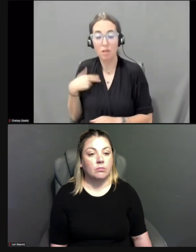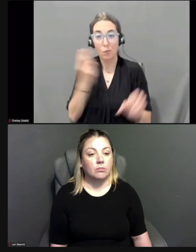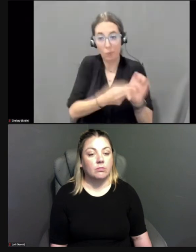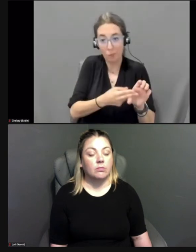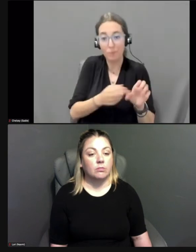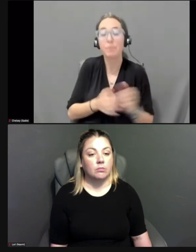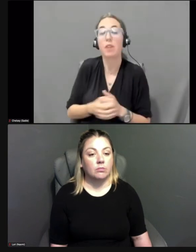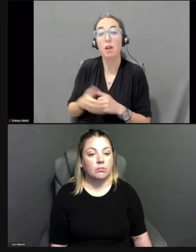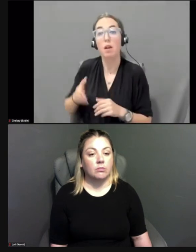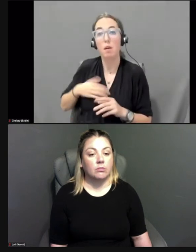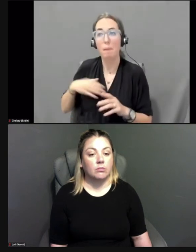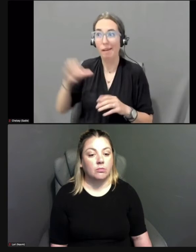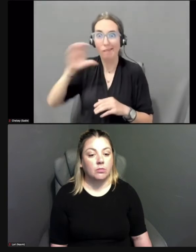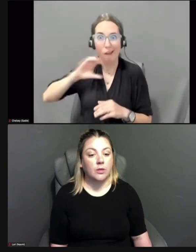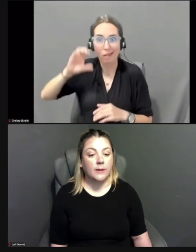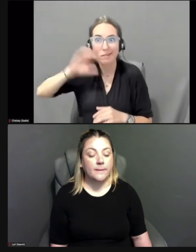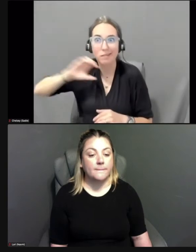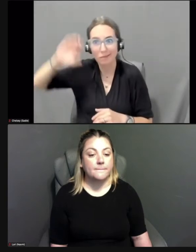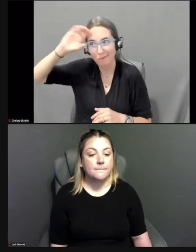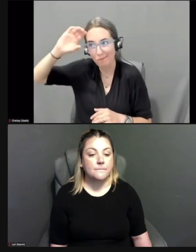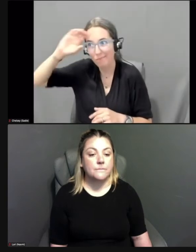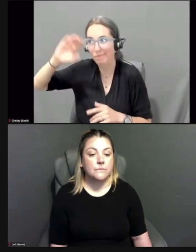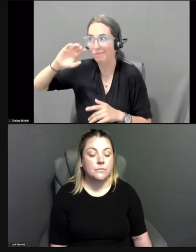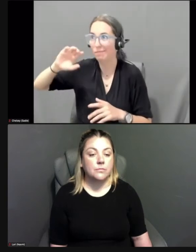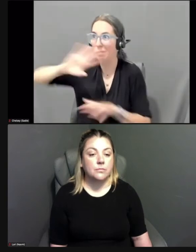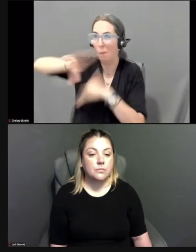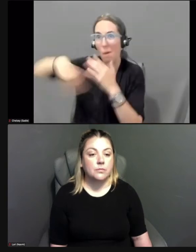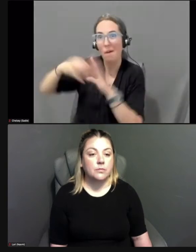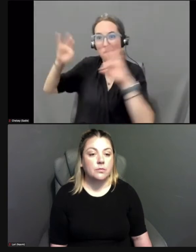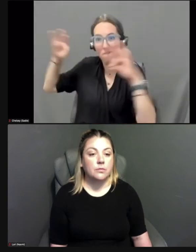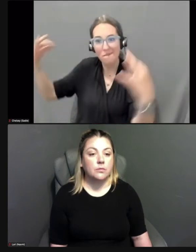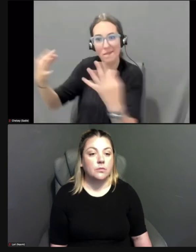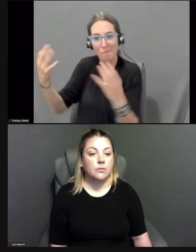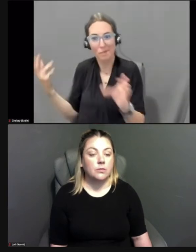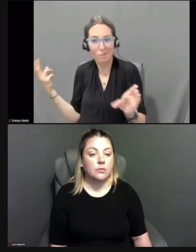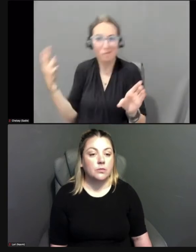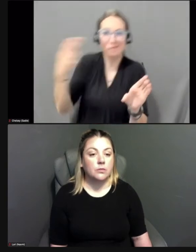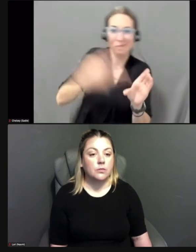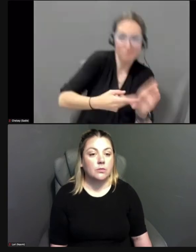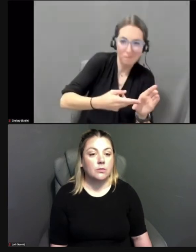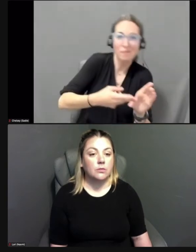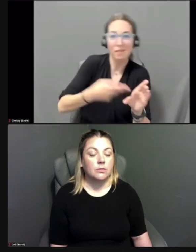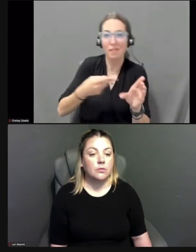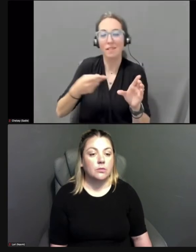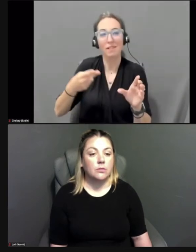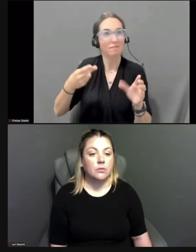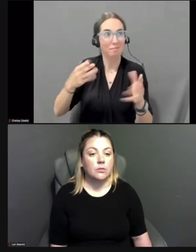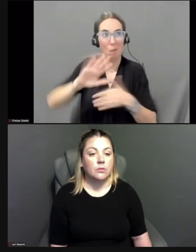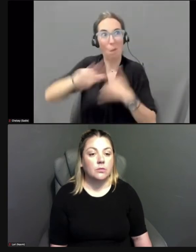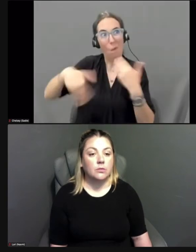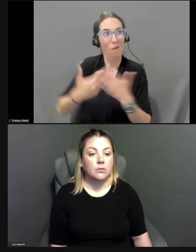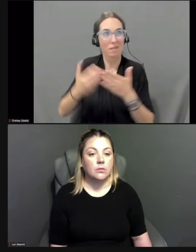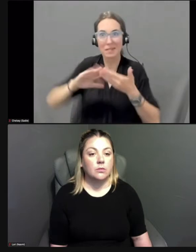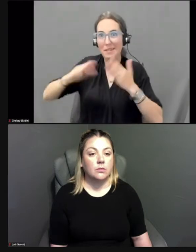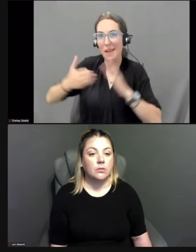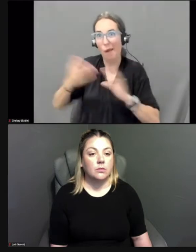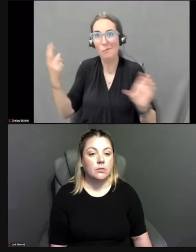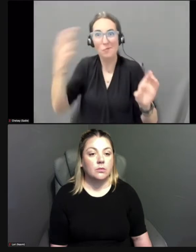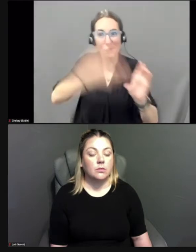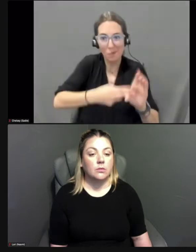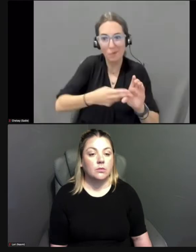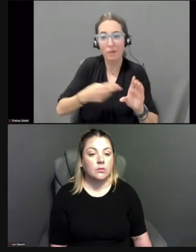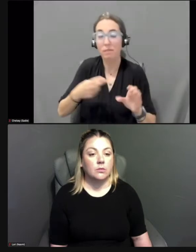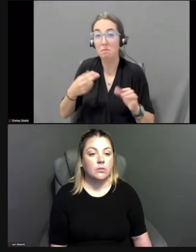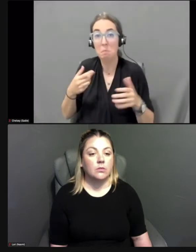family, so all of my cousins joined, and it was just like this big thing that happened in our town that everybody I knew did and went to, and that's when I